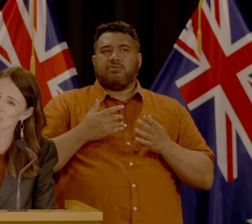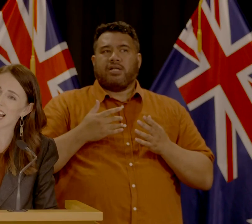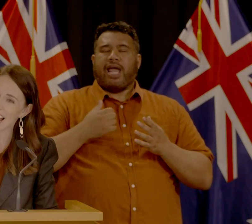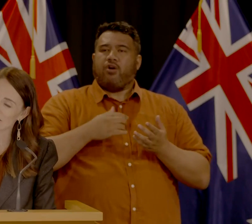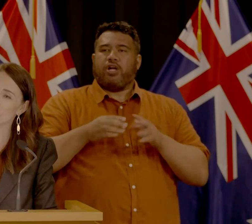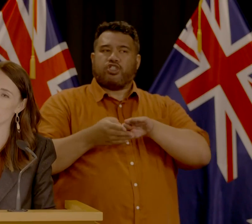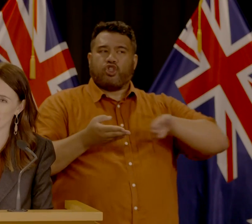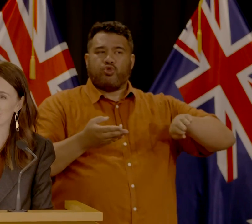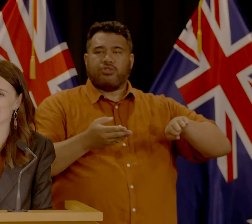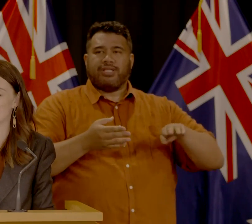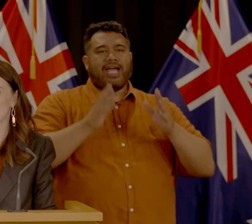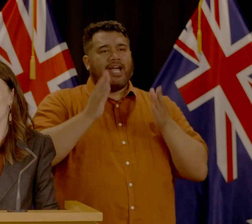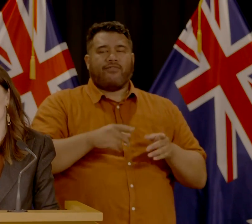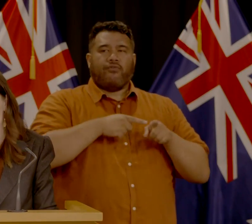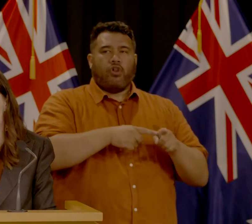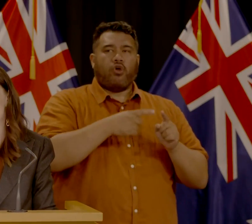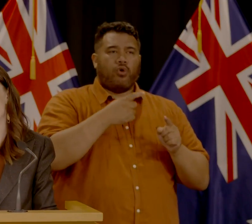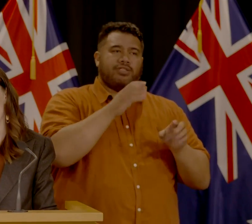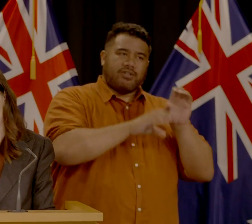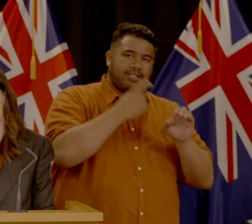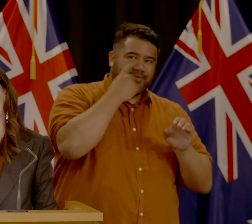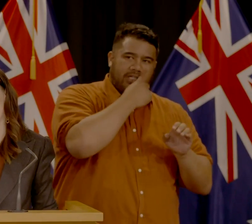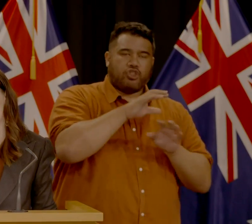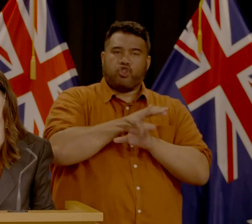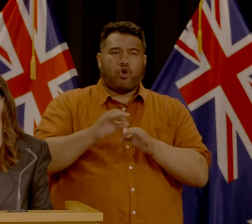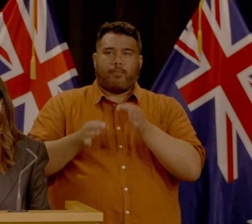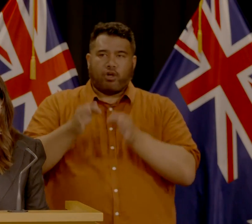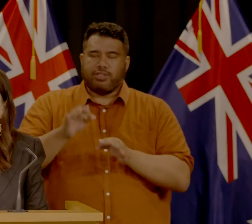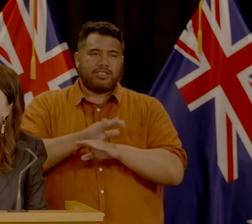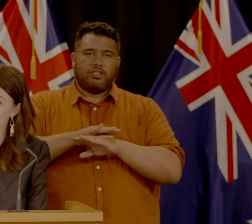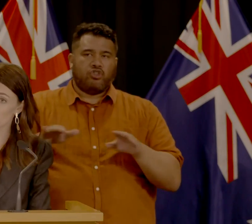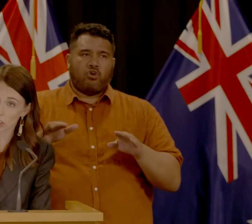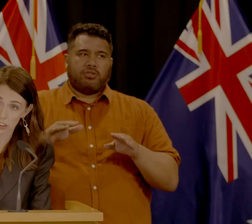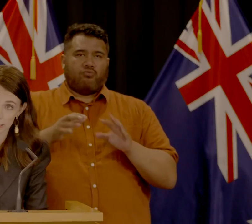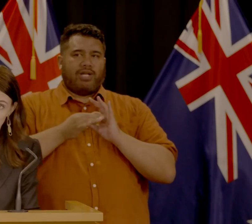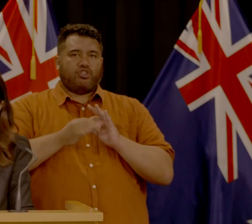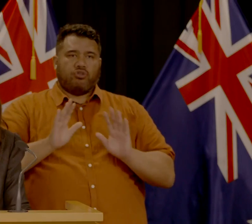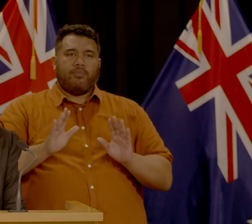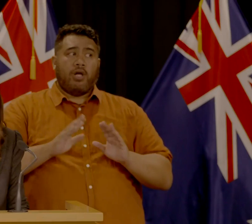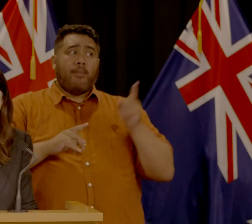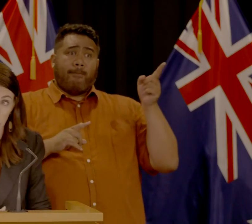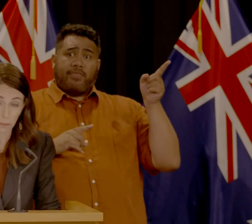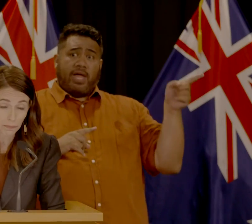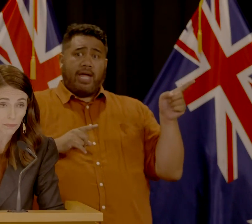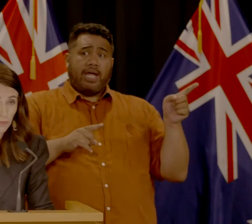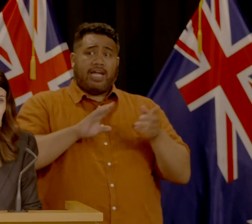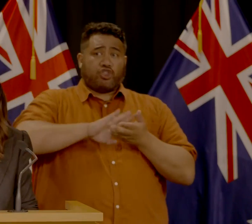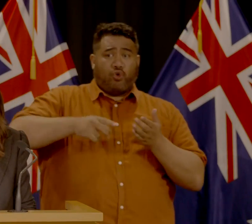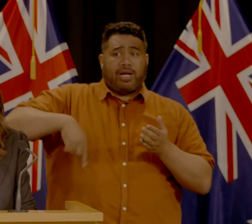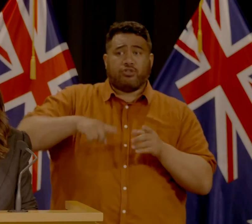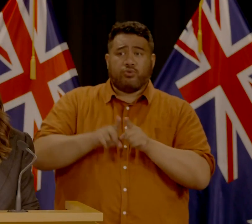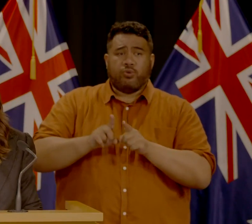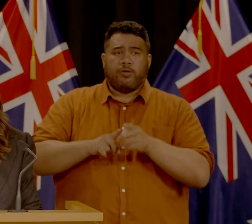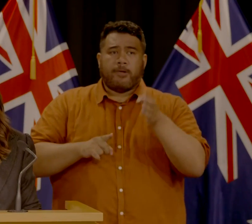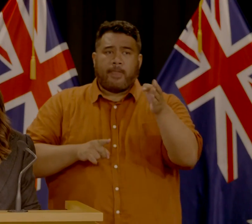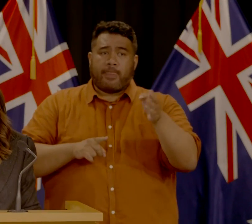our decisions have to be based on science and evidence. I see that they've included us in theirs as well. Could we reach a point